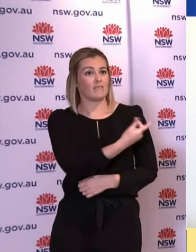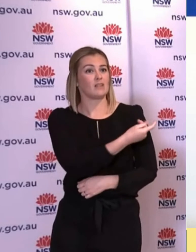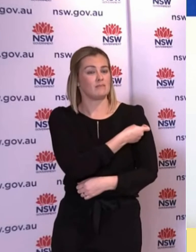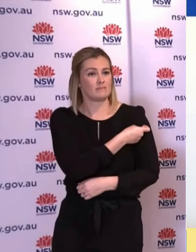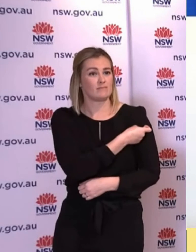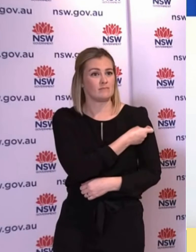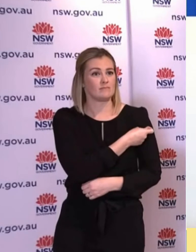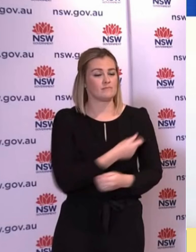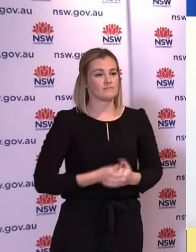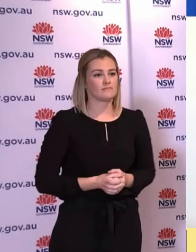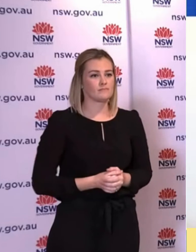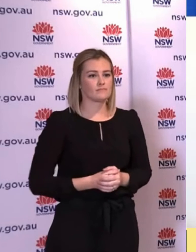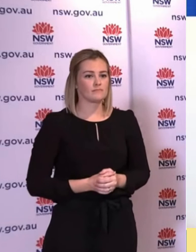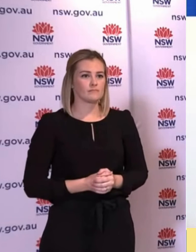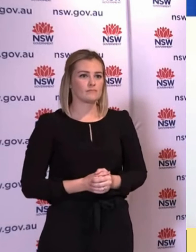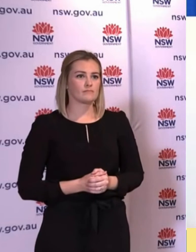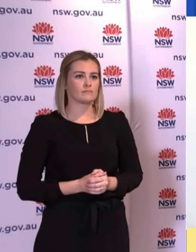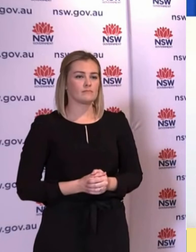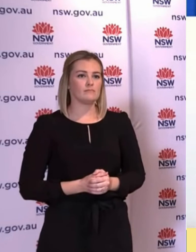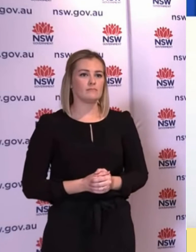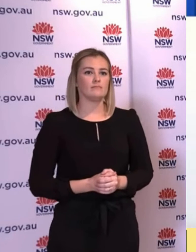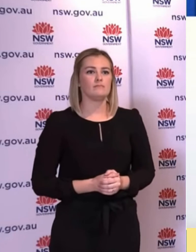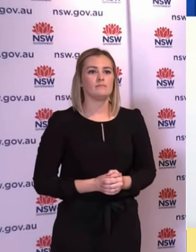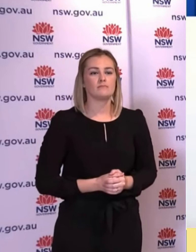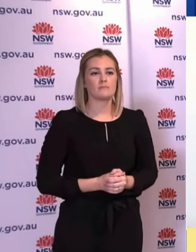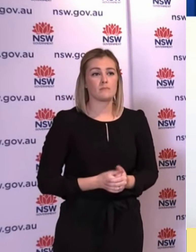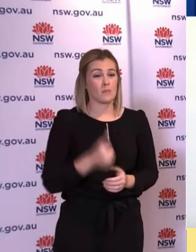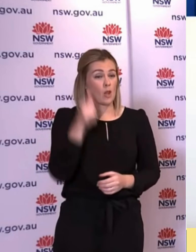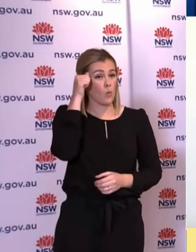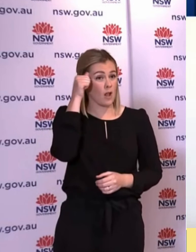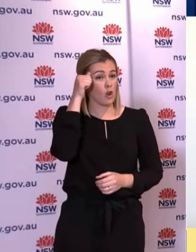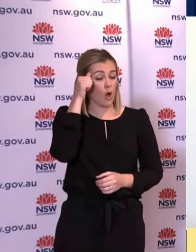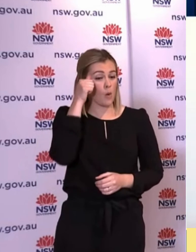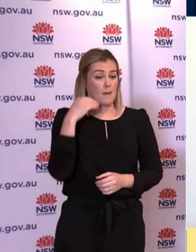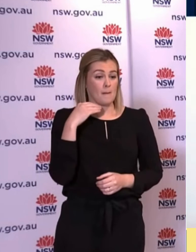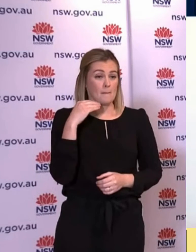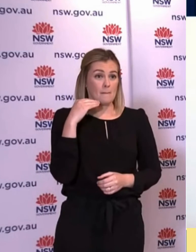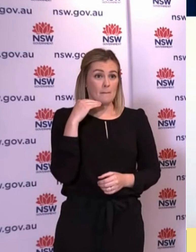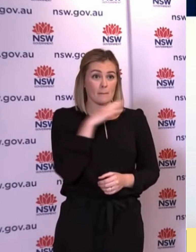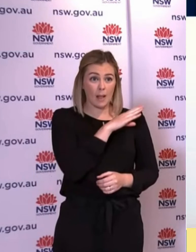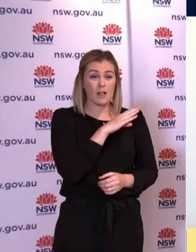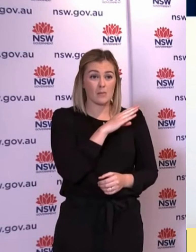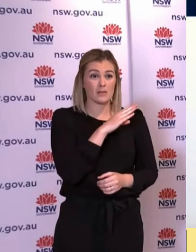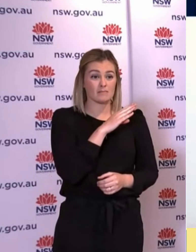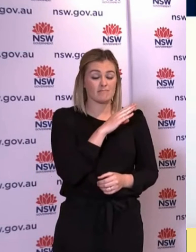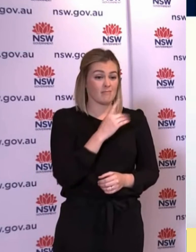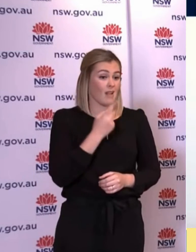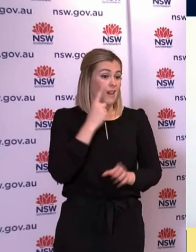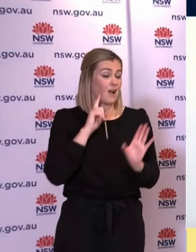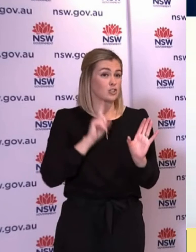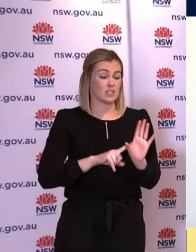of security. Melbourne had a long, challenging, cold 4 months last year,